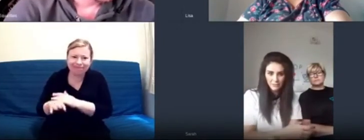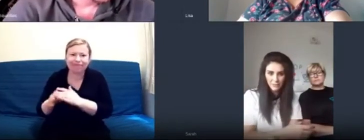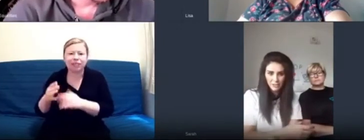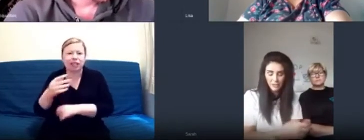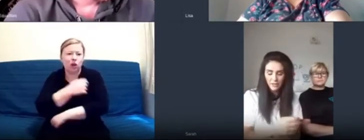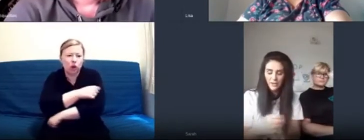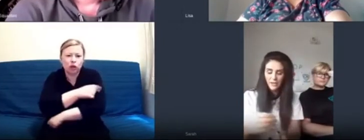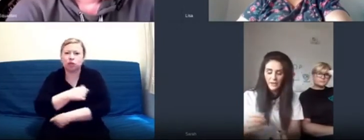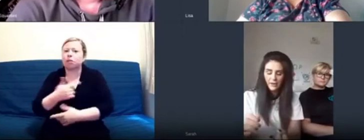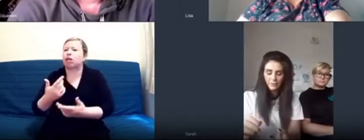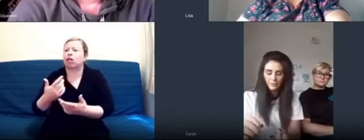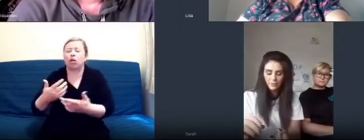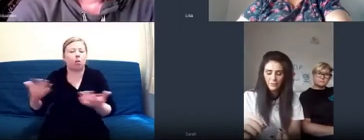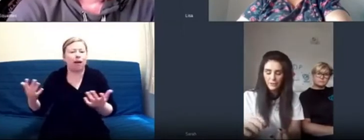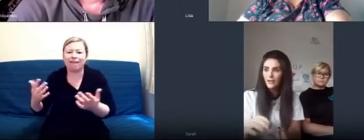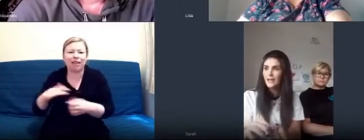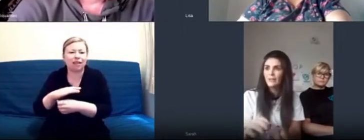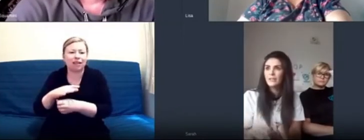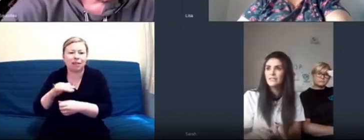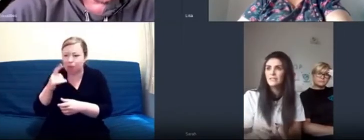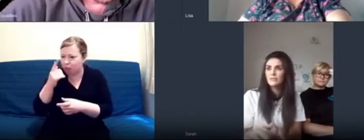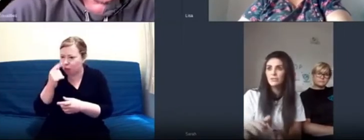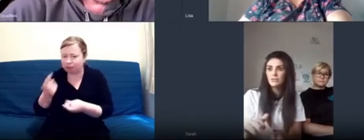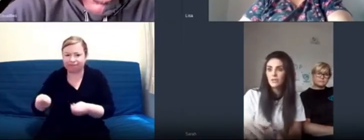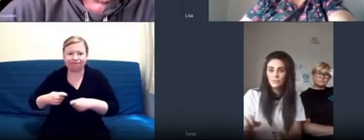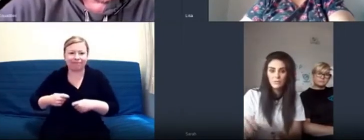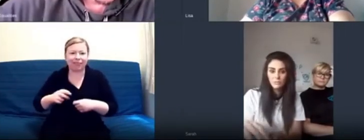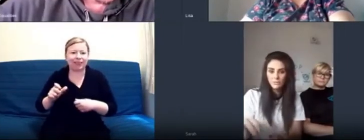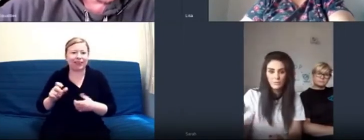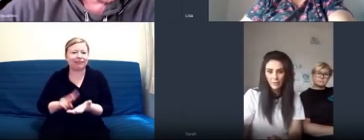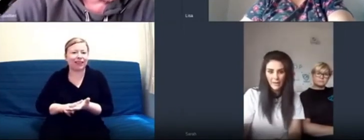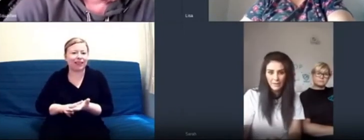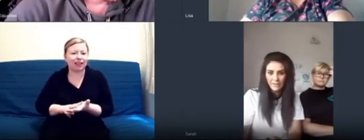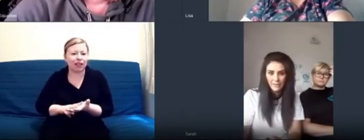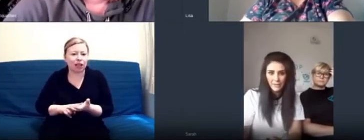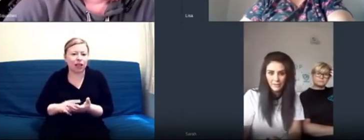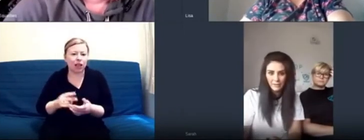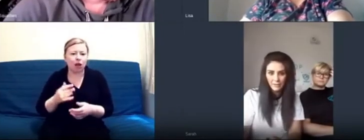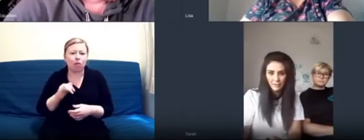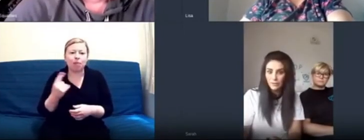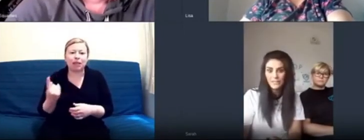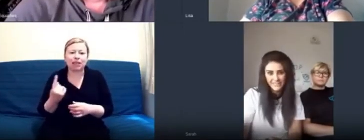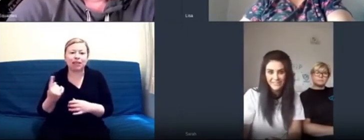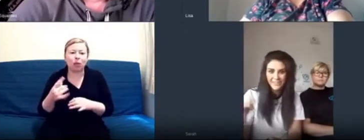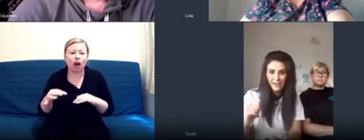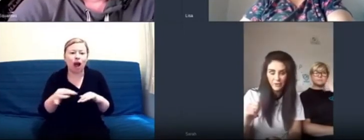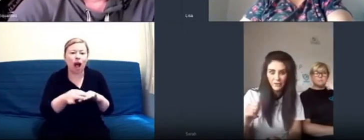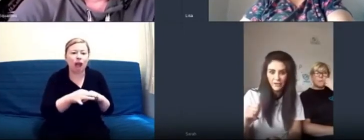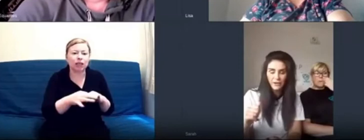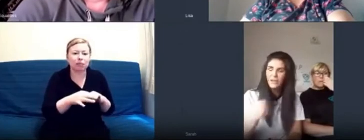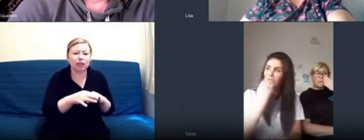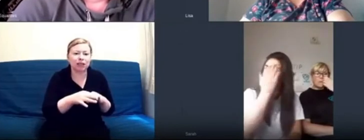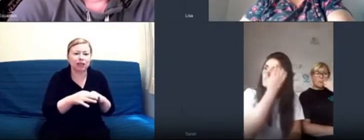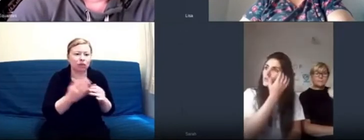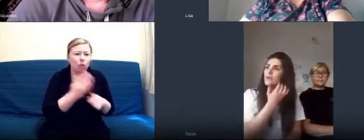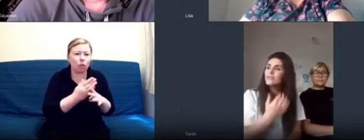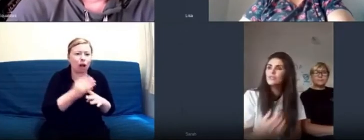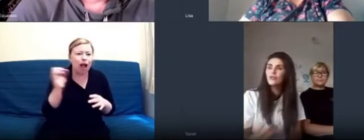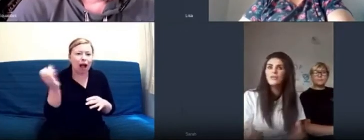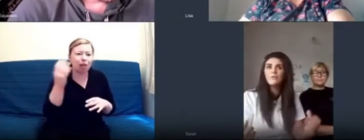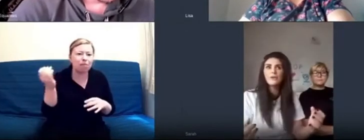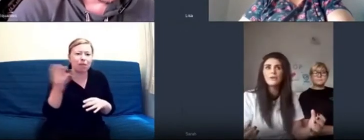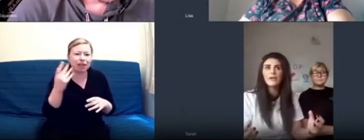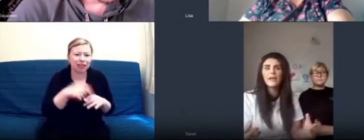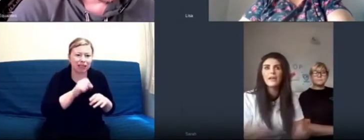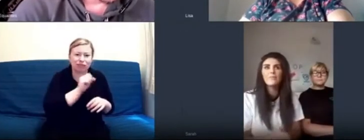cross contamination. Can't bring in somebody whose husband was maybe a paramedic because he's then out there. So